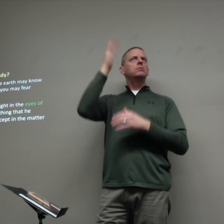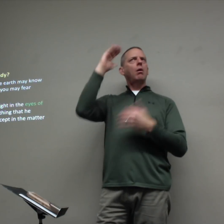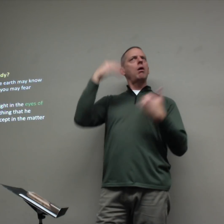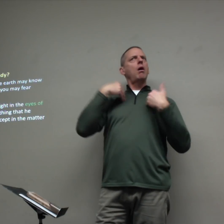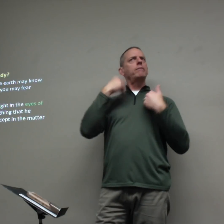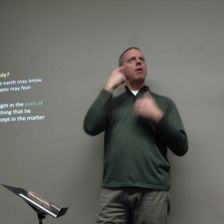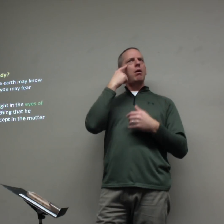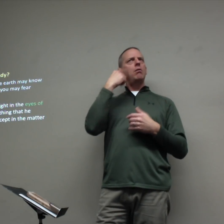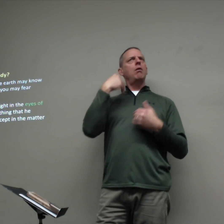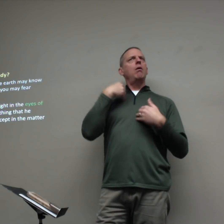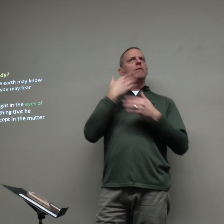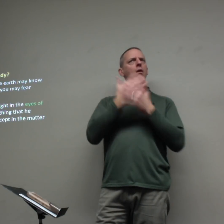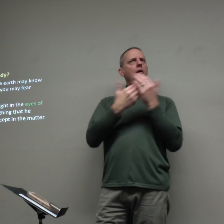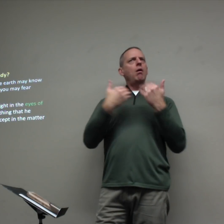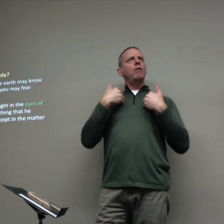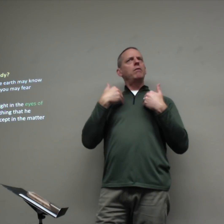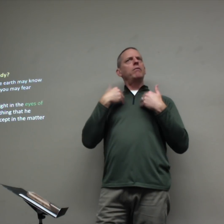There's mentionings of different body parts.